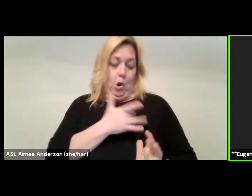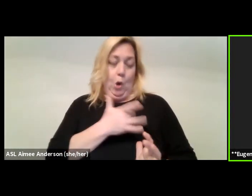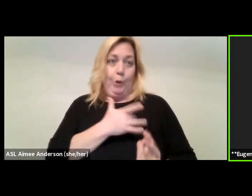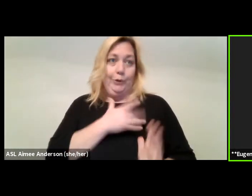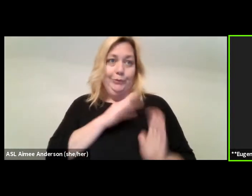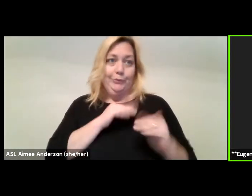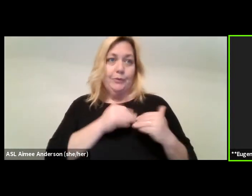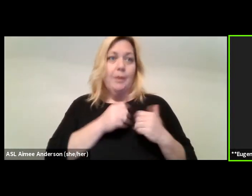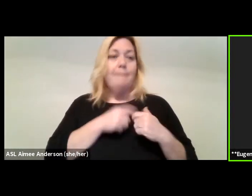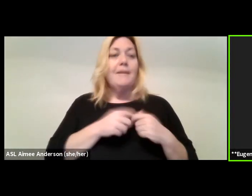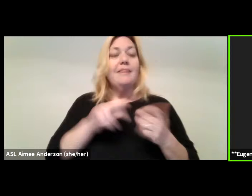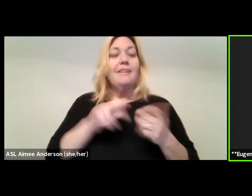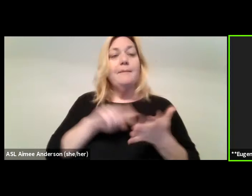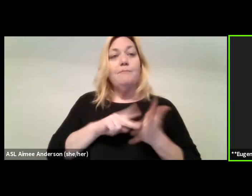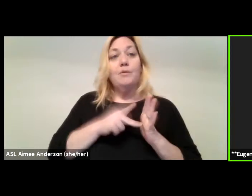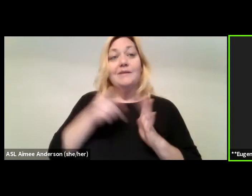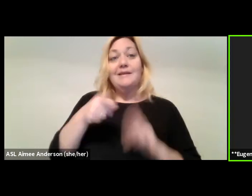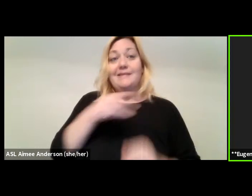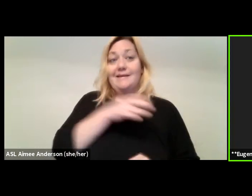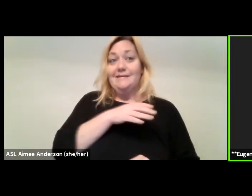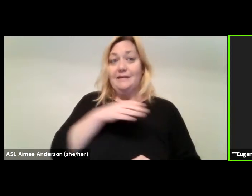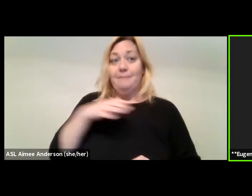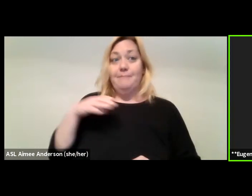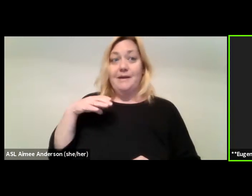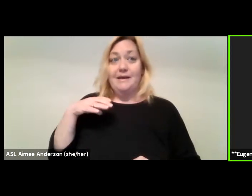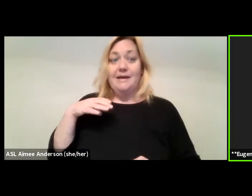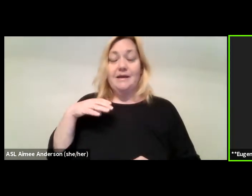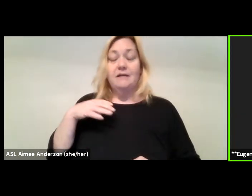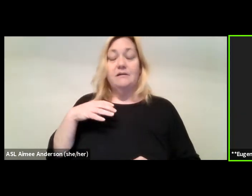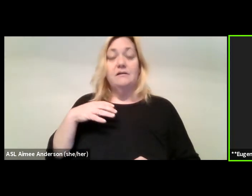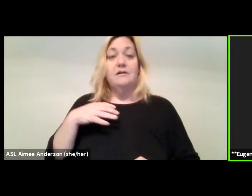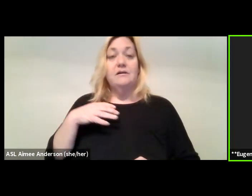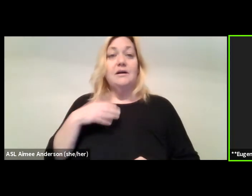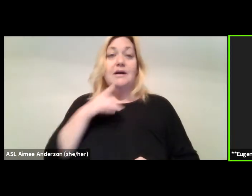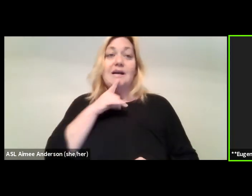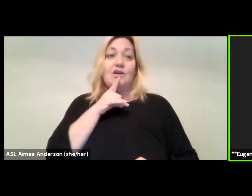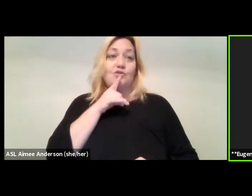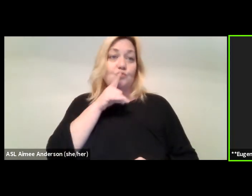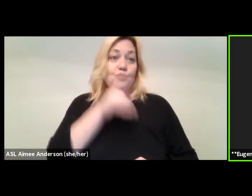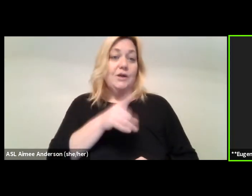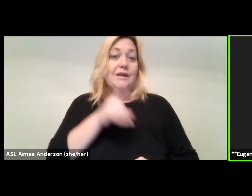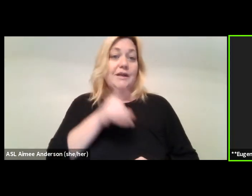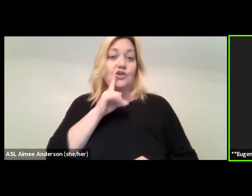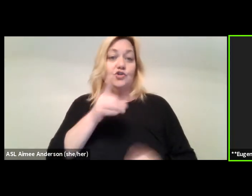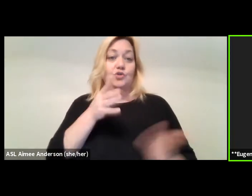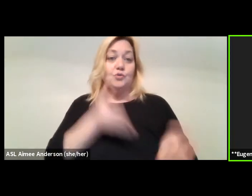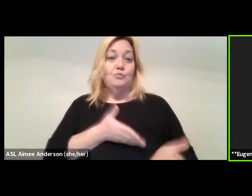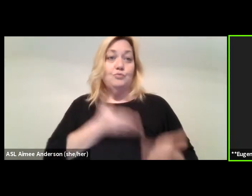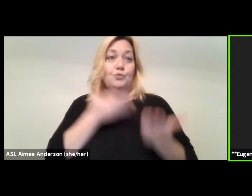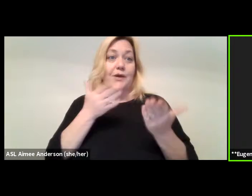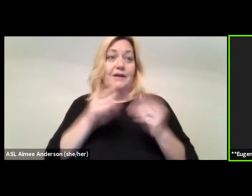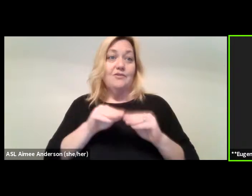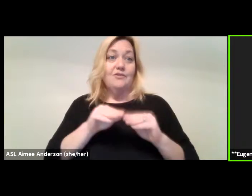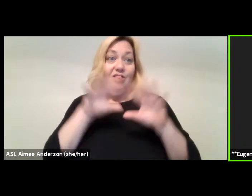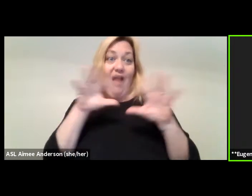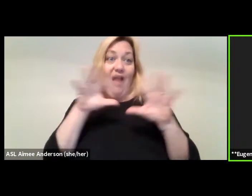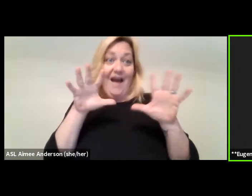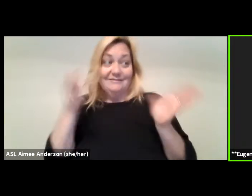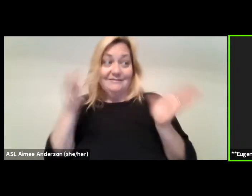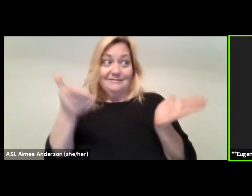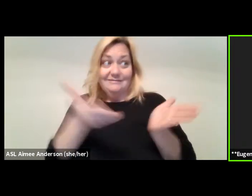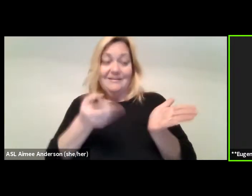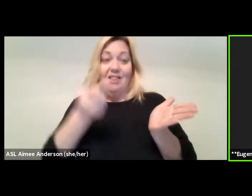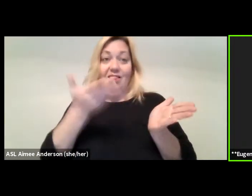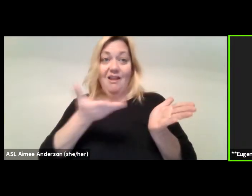the purpose of this committee is really to bring to light a lot of things that